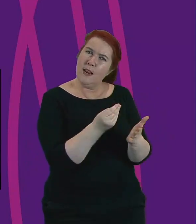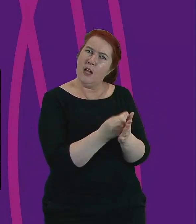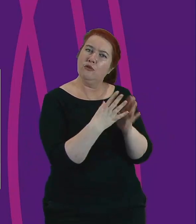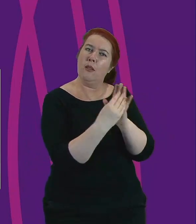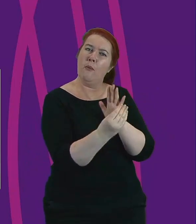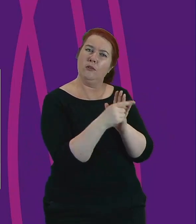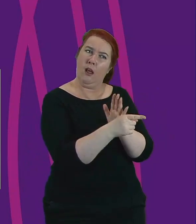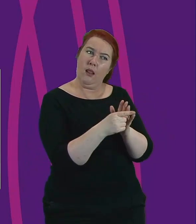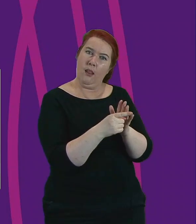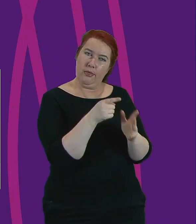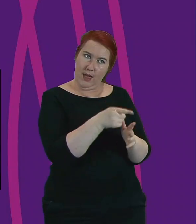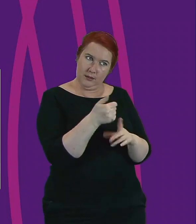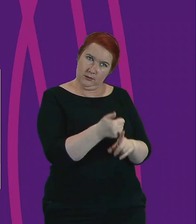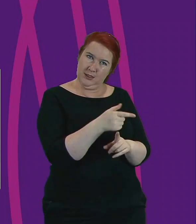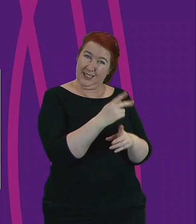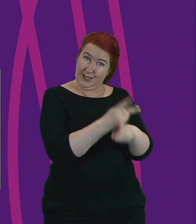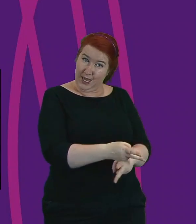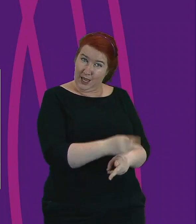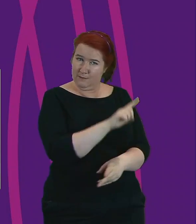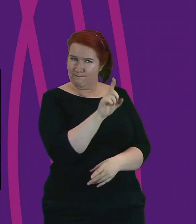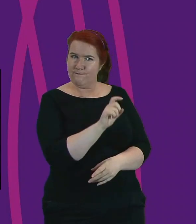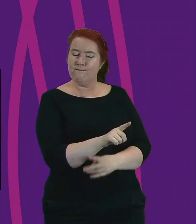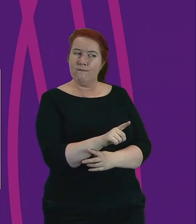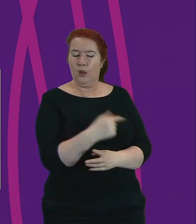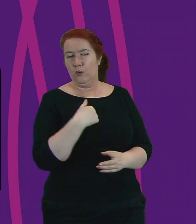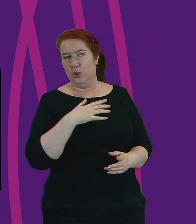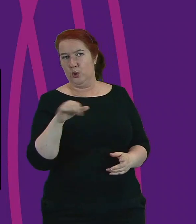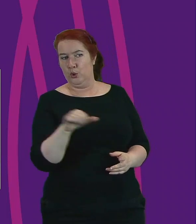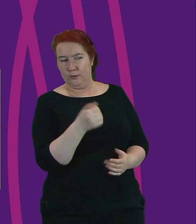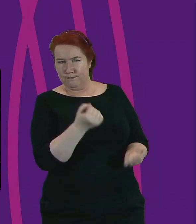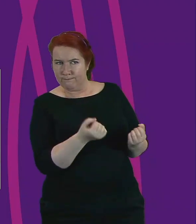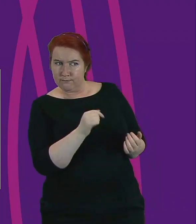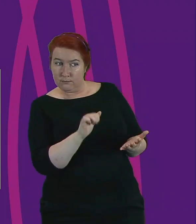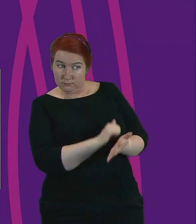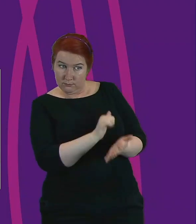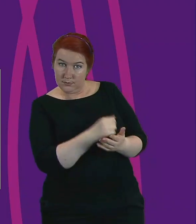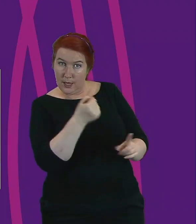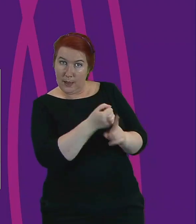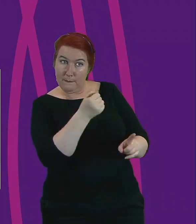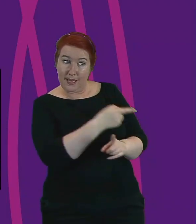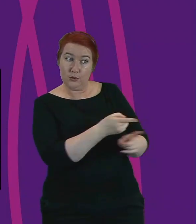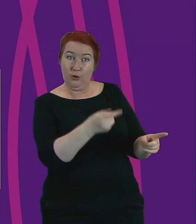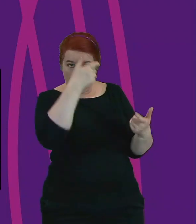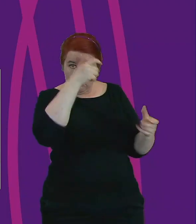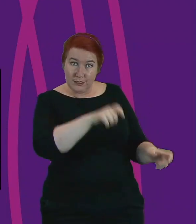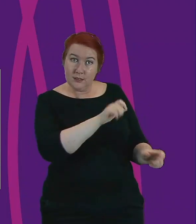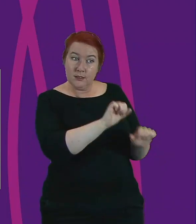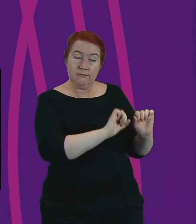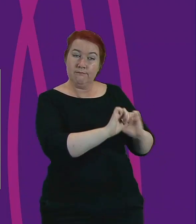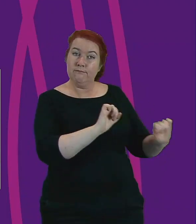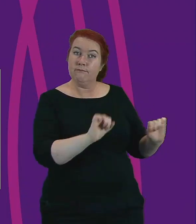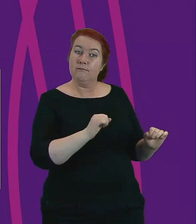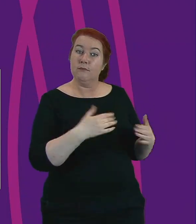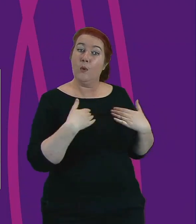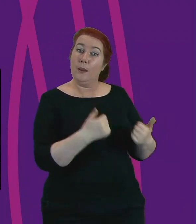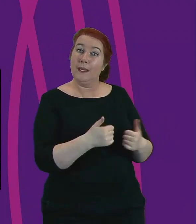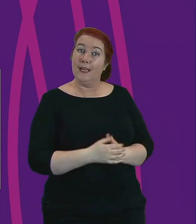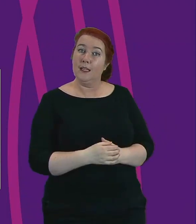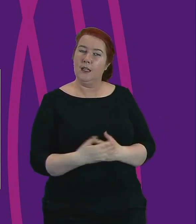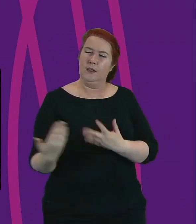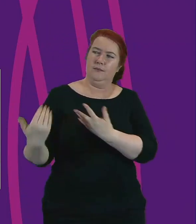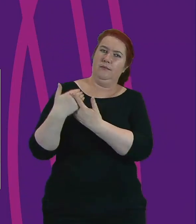underpin care and evaluate what impact this has on the well-being of residents.